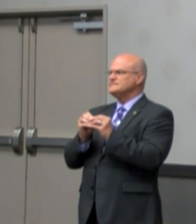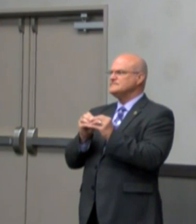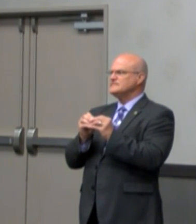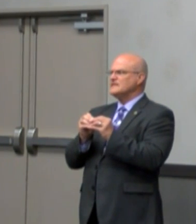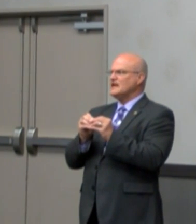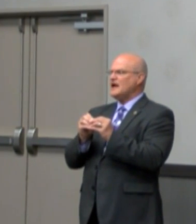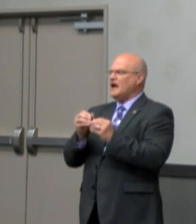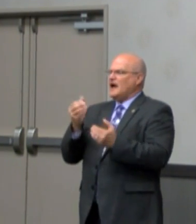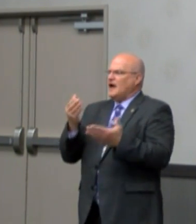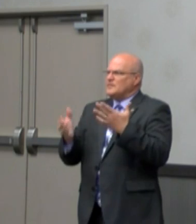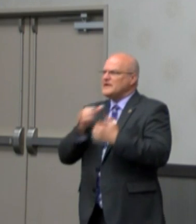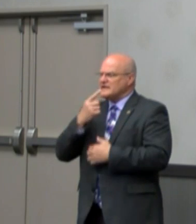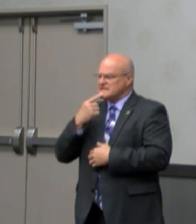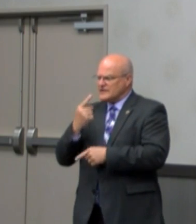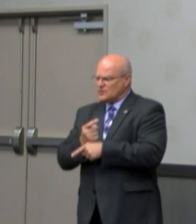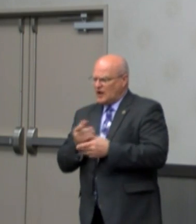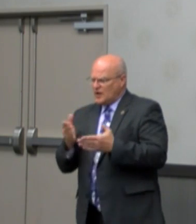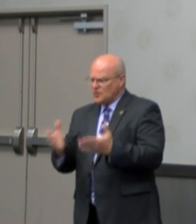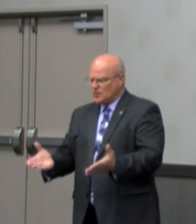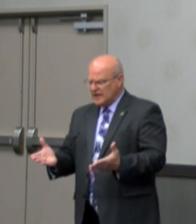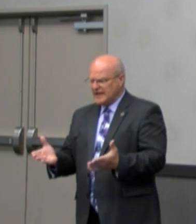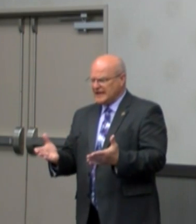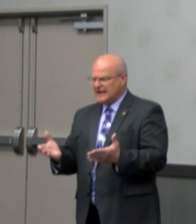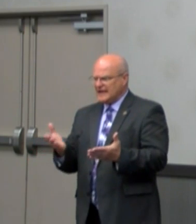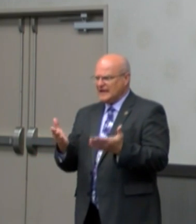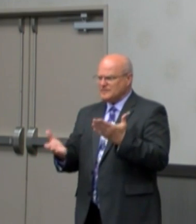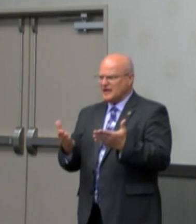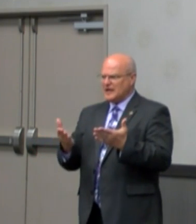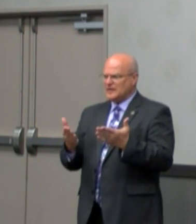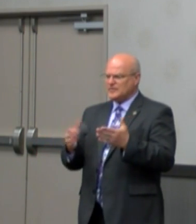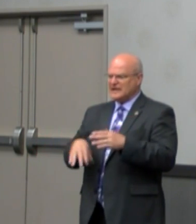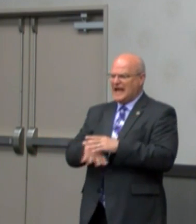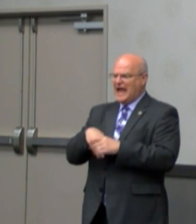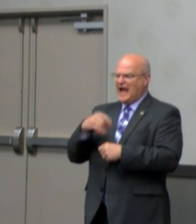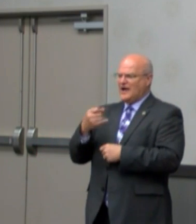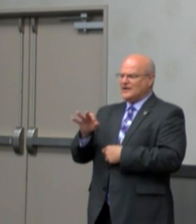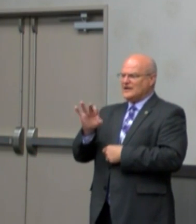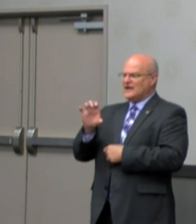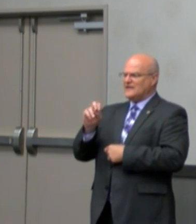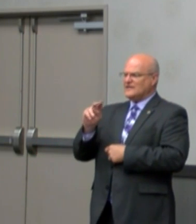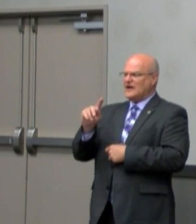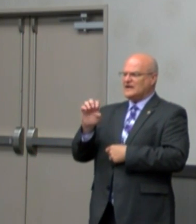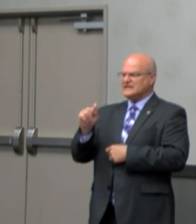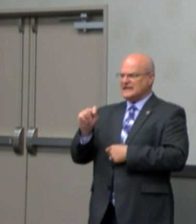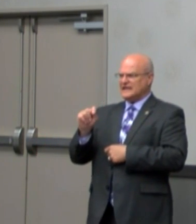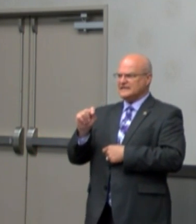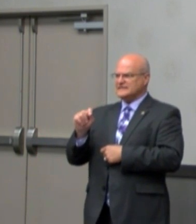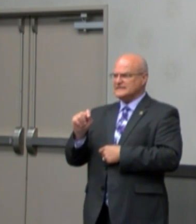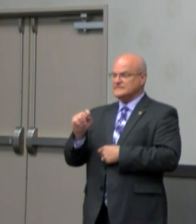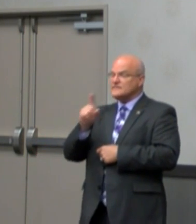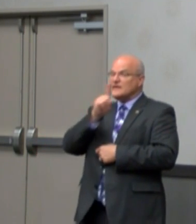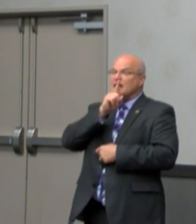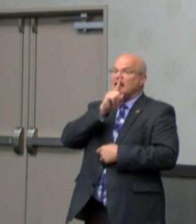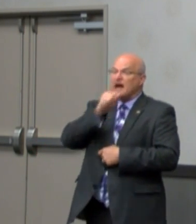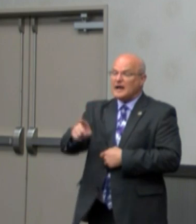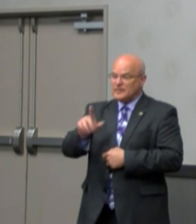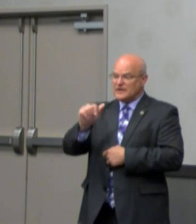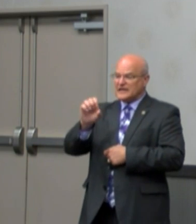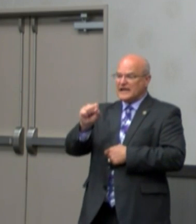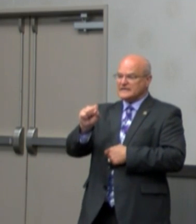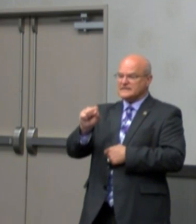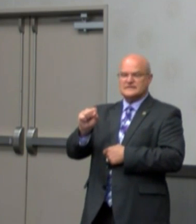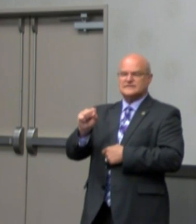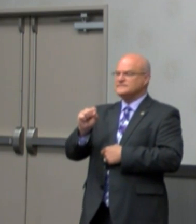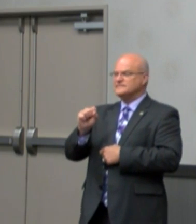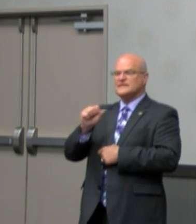may not have said it the right way, may have out of context. In terms of absolute cases, Texarkana certainly is